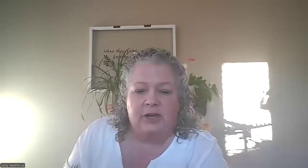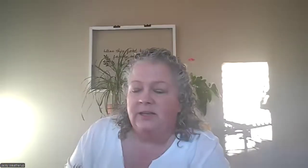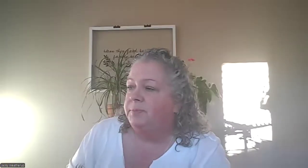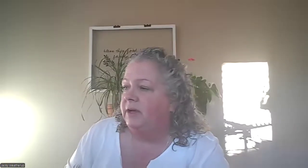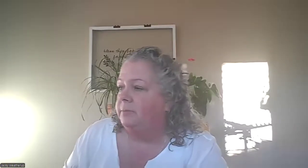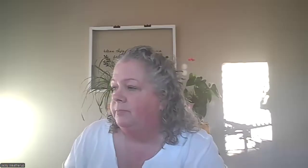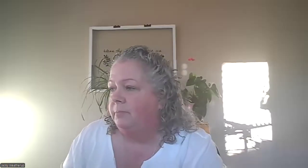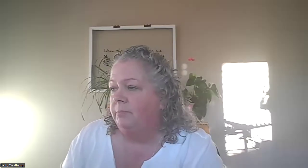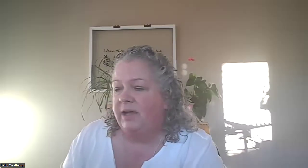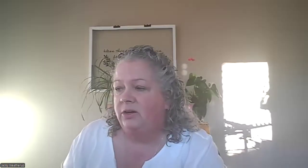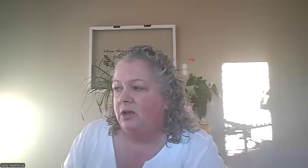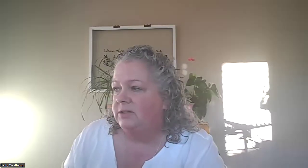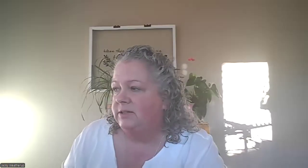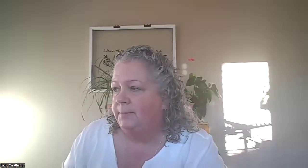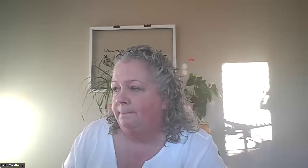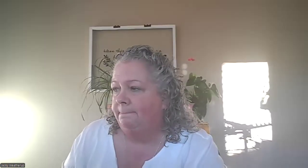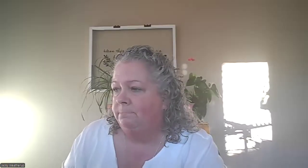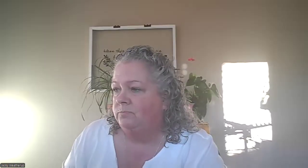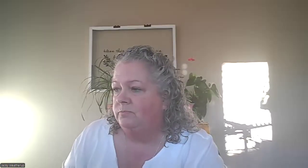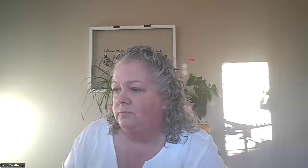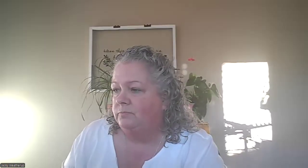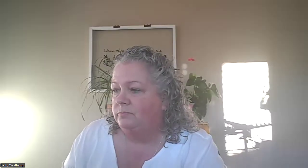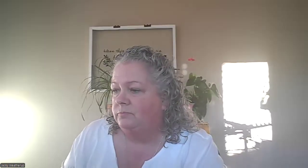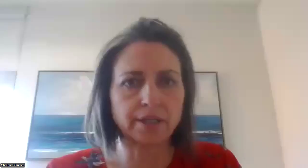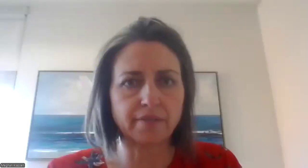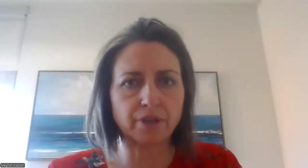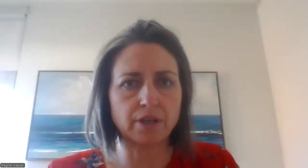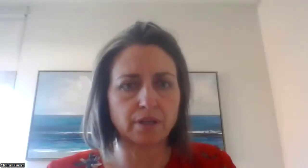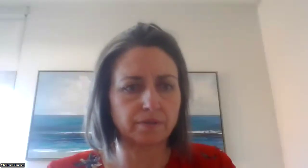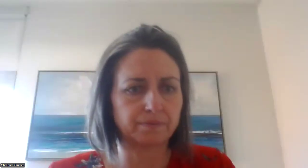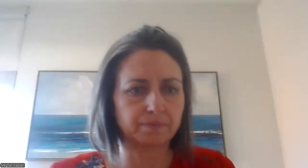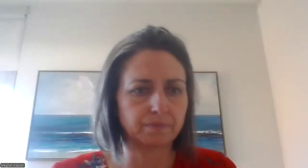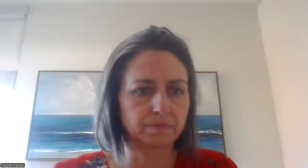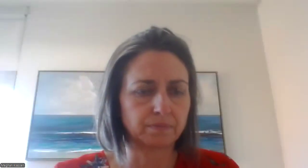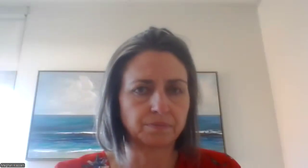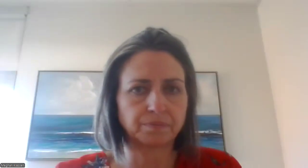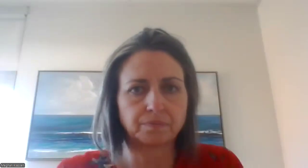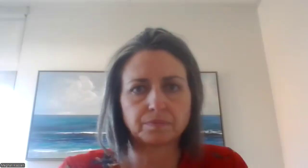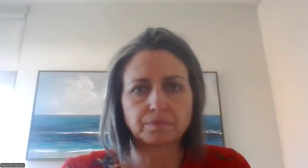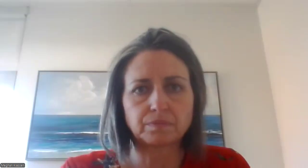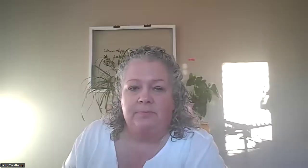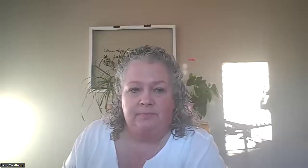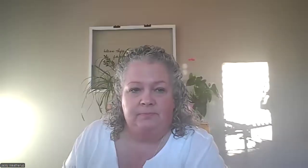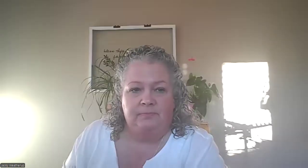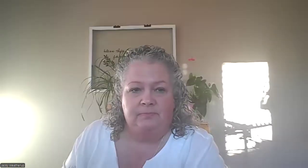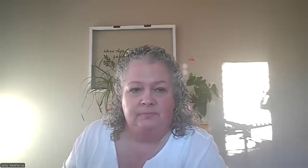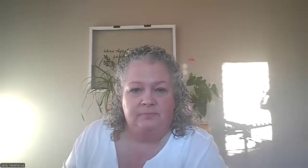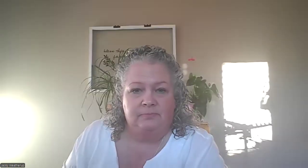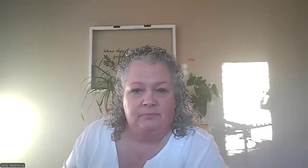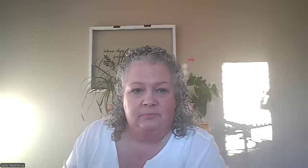This is Jackie speaking. Megan Clausen, Here in Denver. Jessica Lee,